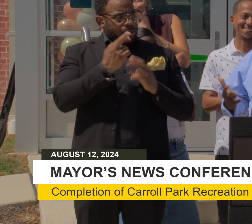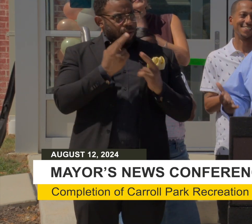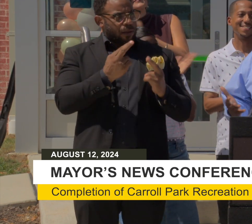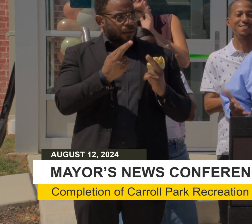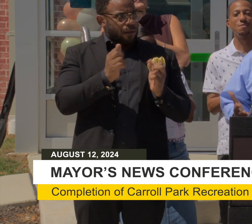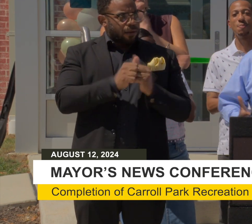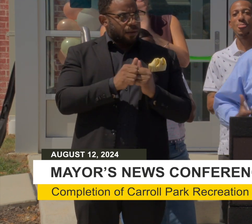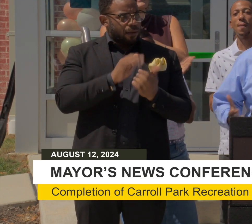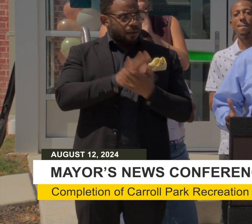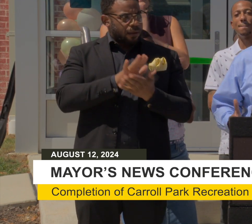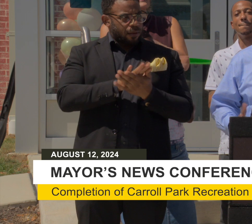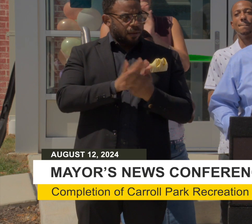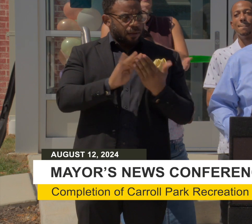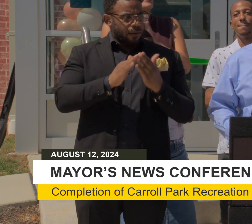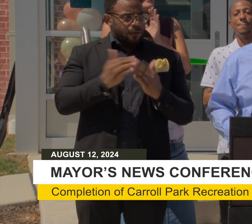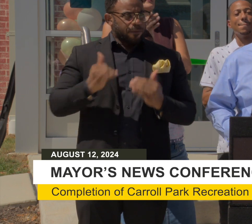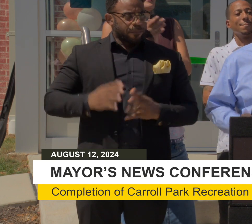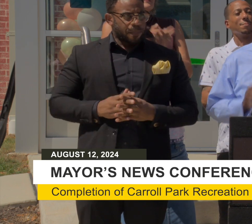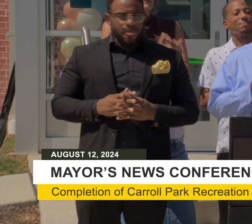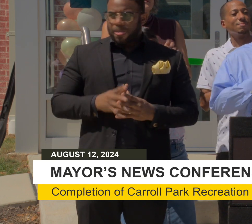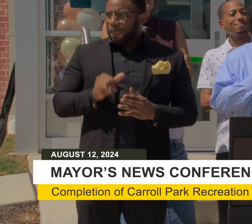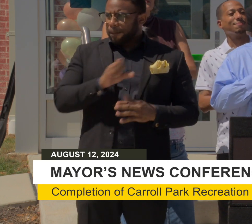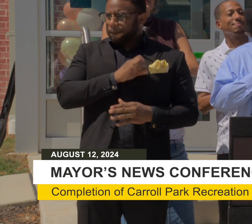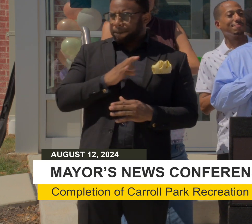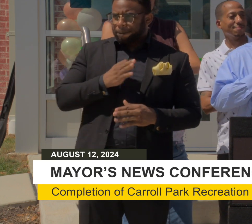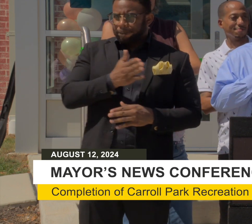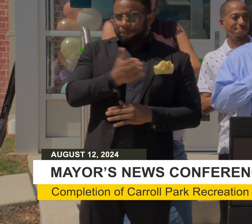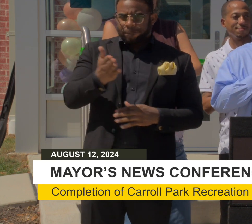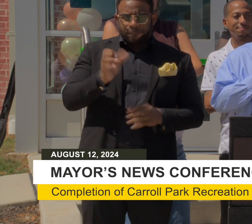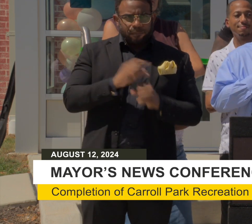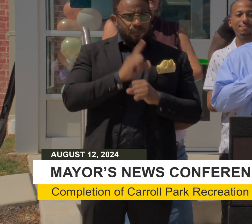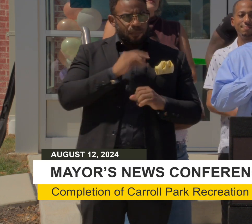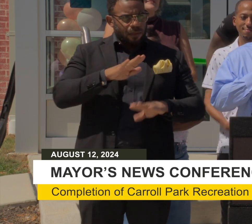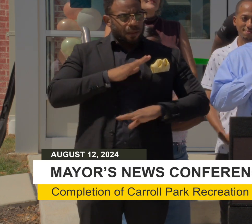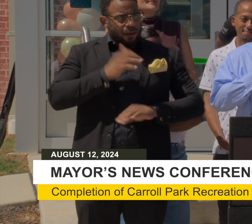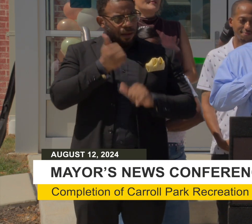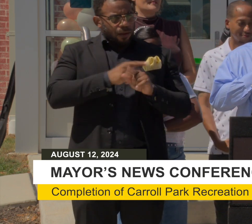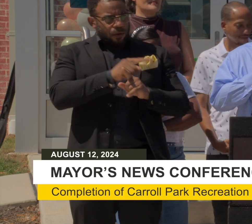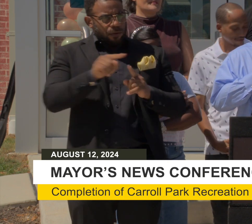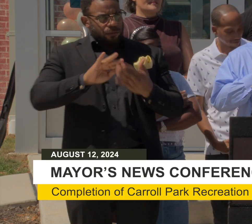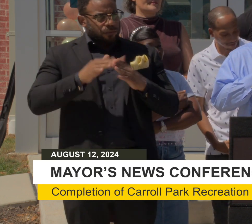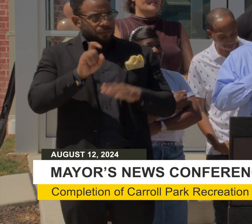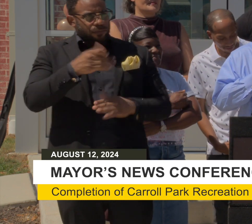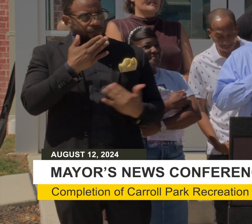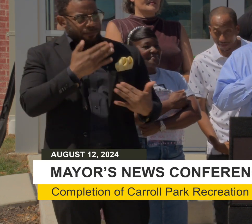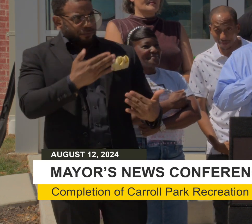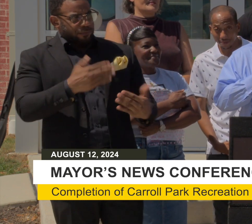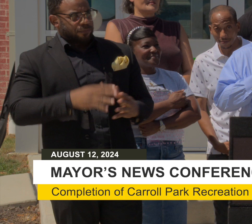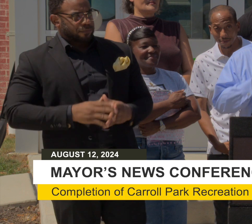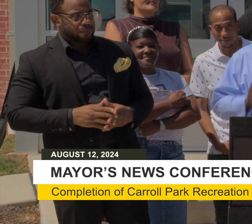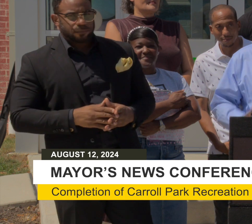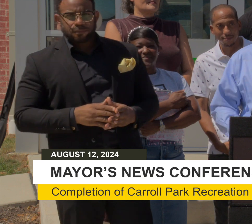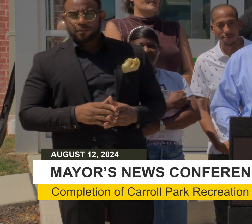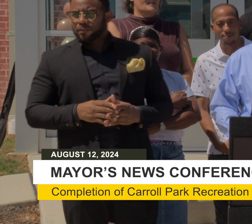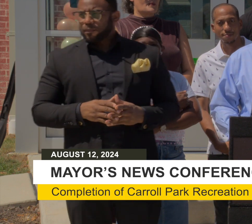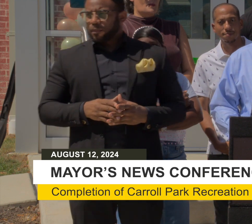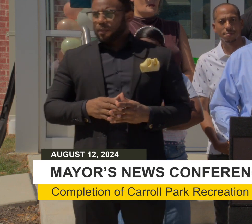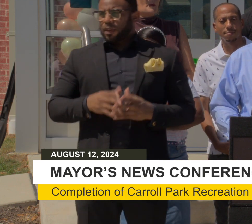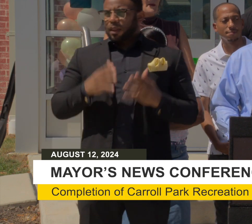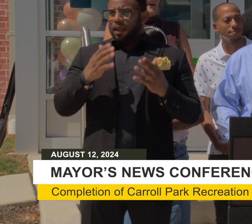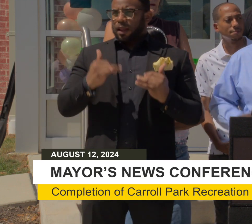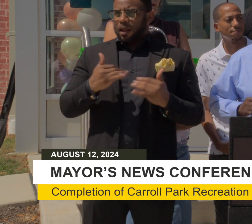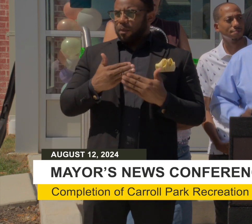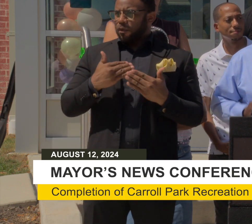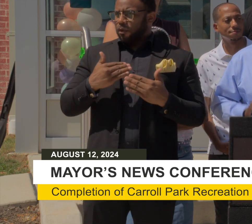closely with the school and the community and the staff here to make sure that we meet every one of the community needs. So thank you, Marquise, for your leadership. And so with